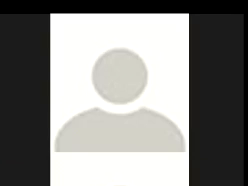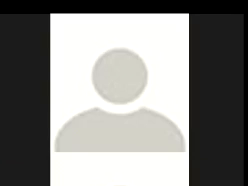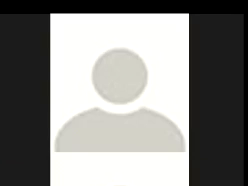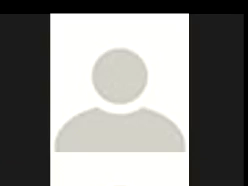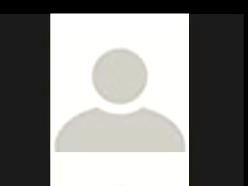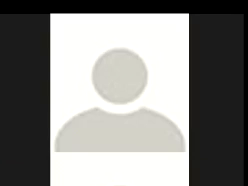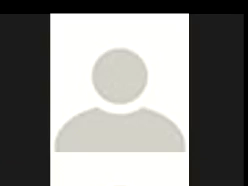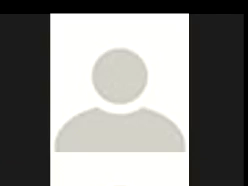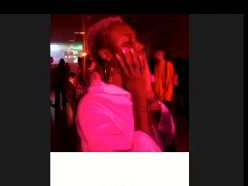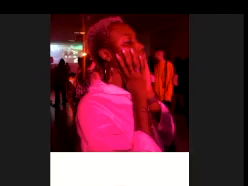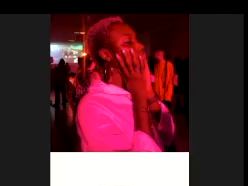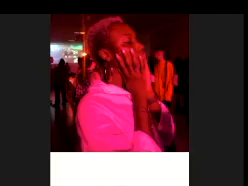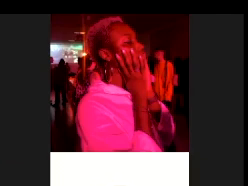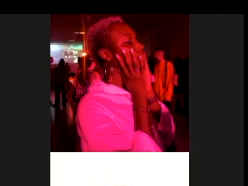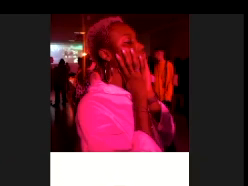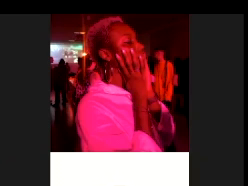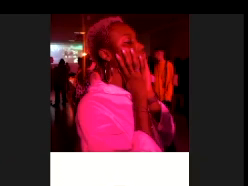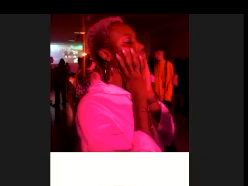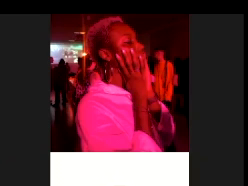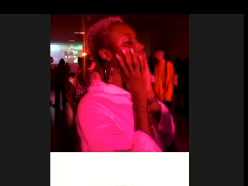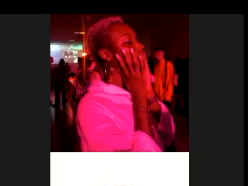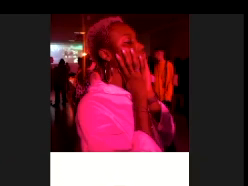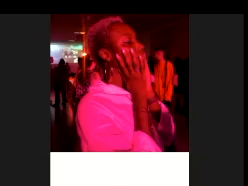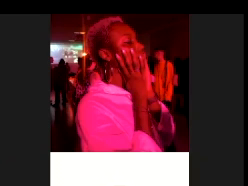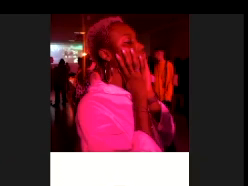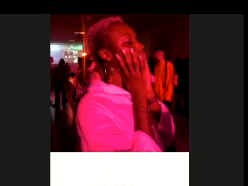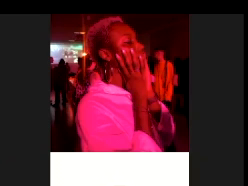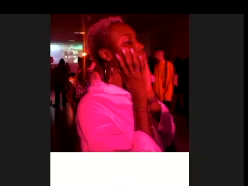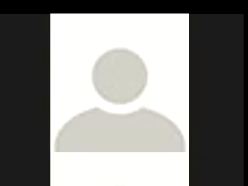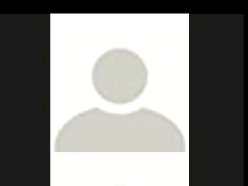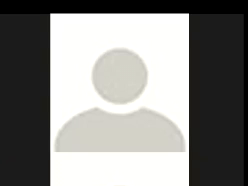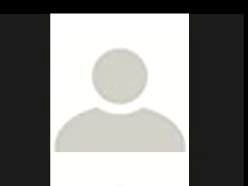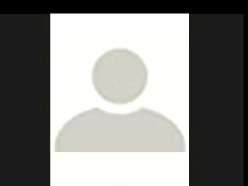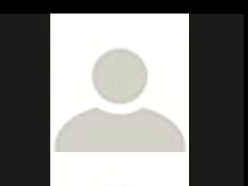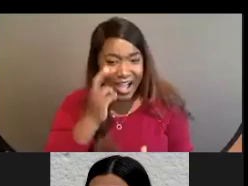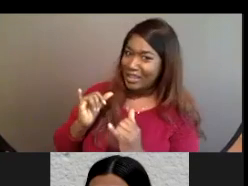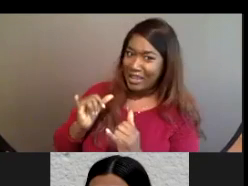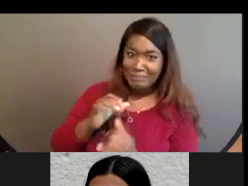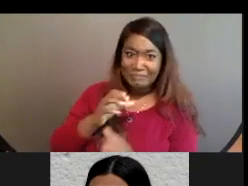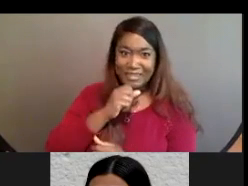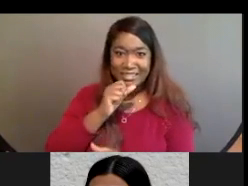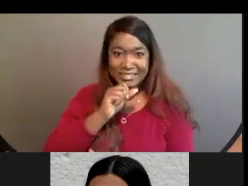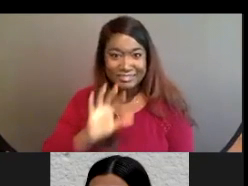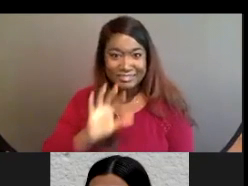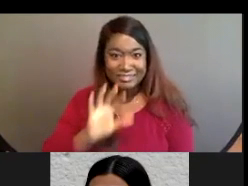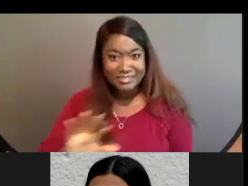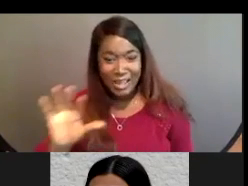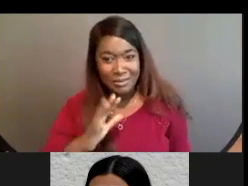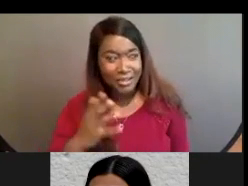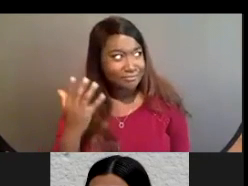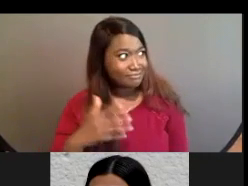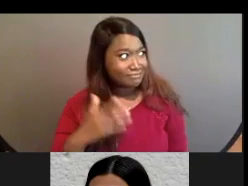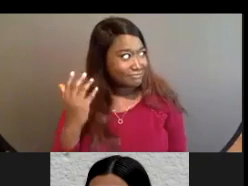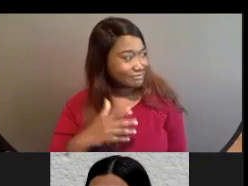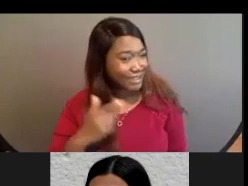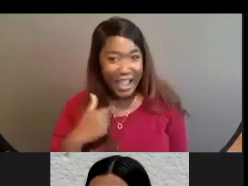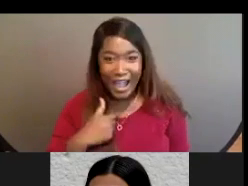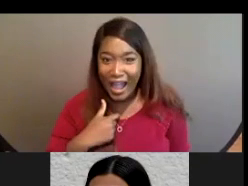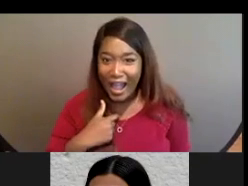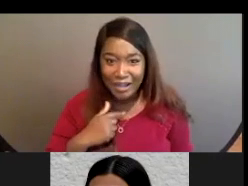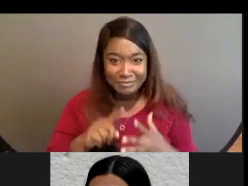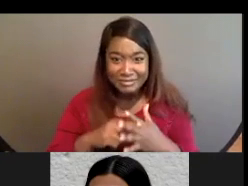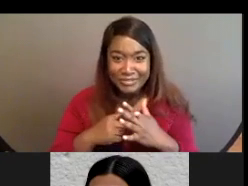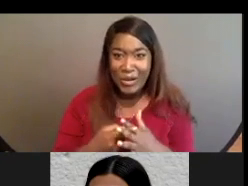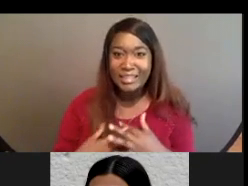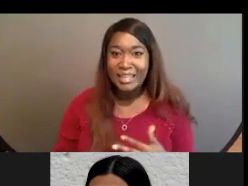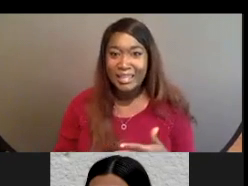particularly these women from China, we were all around the same age. I was like, oh my goodness, I'm coming in like as a baby